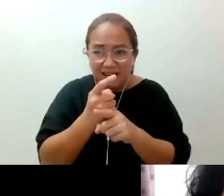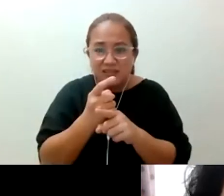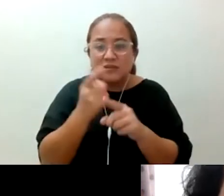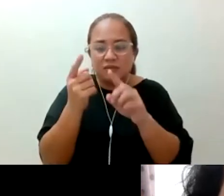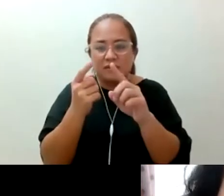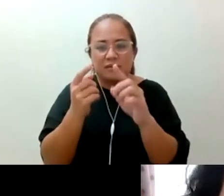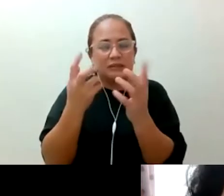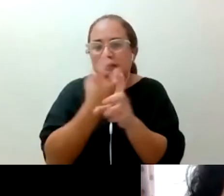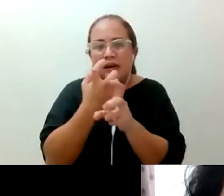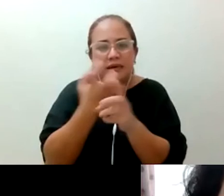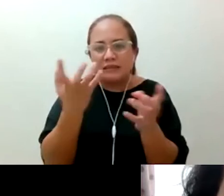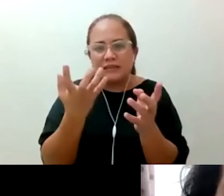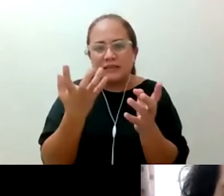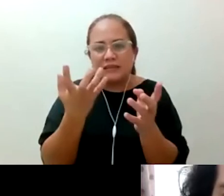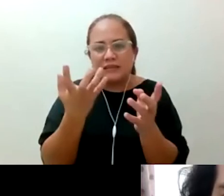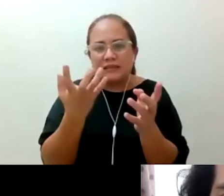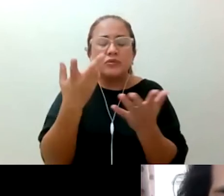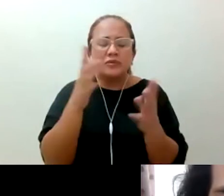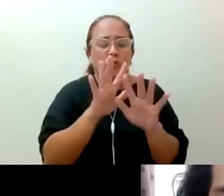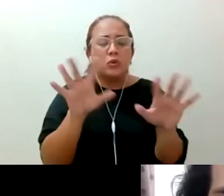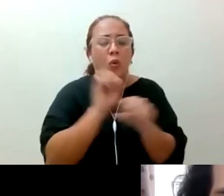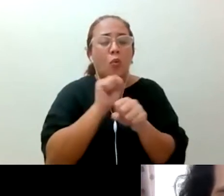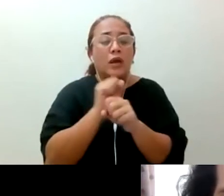But it will work out. Yeah.